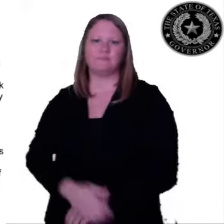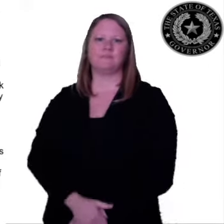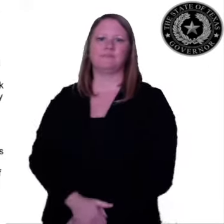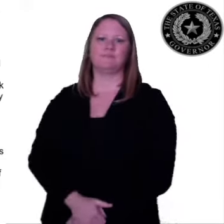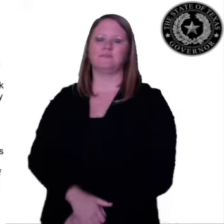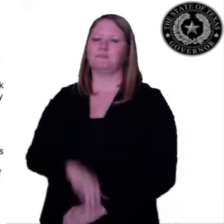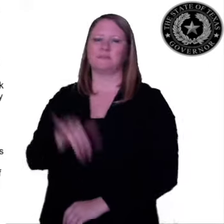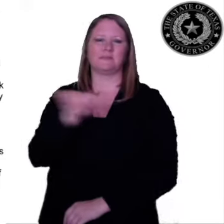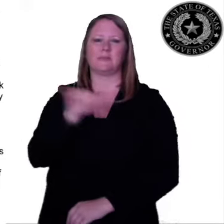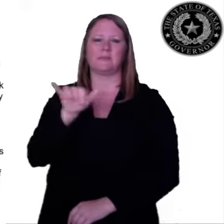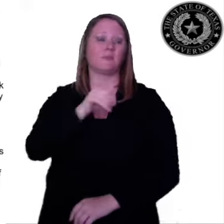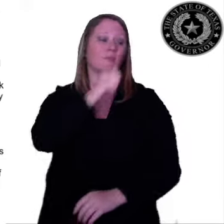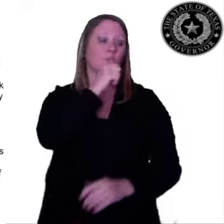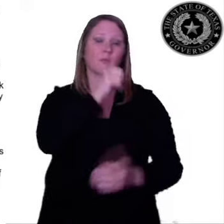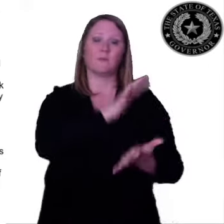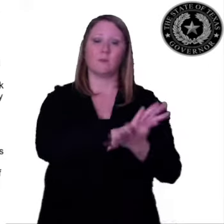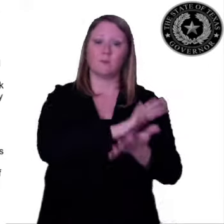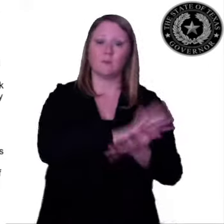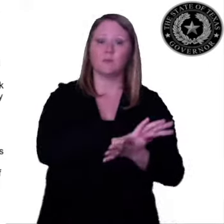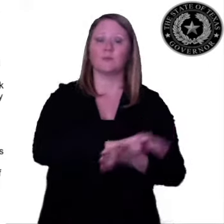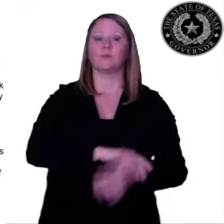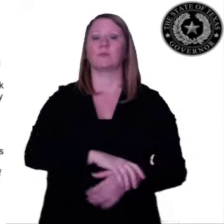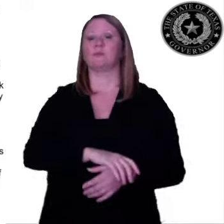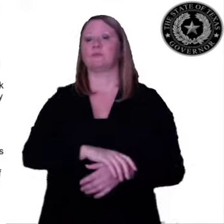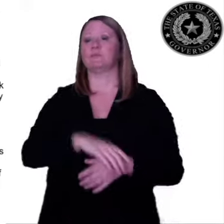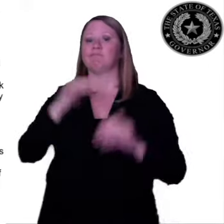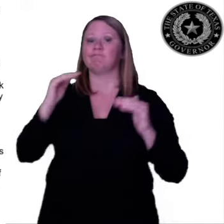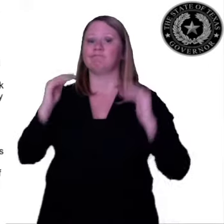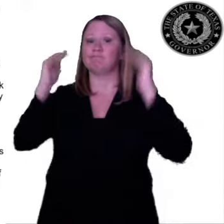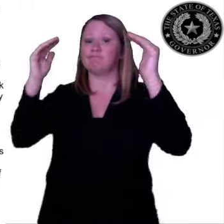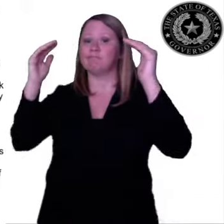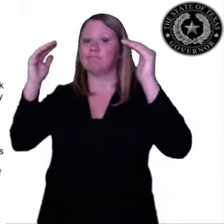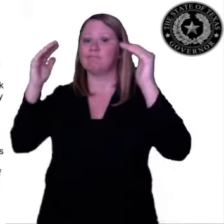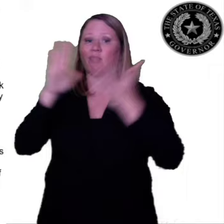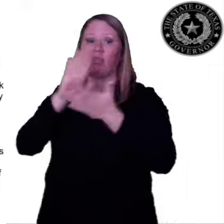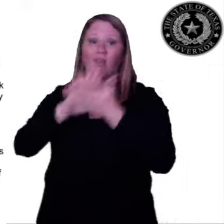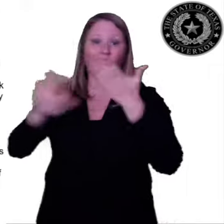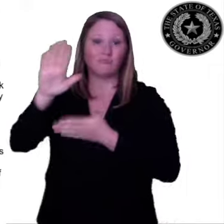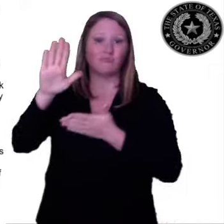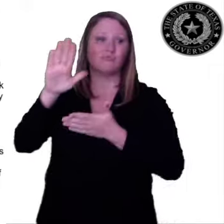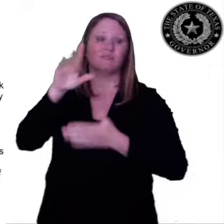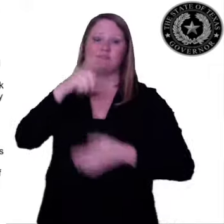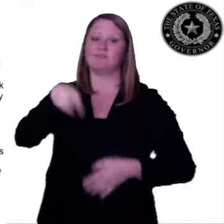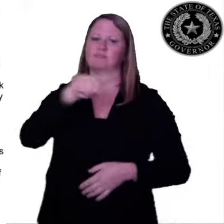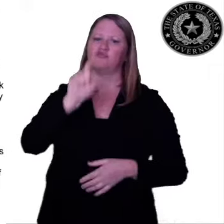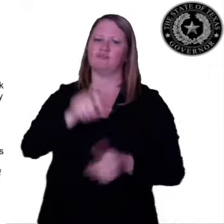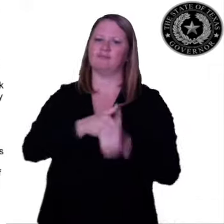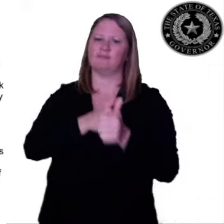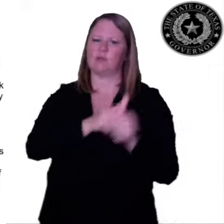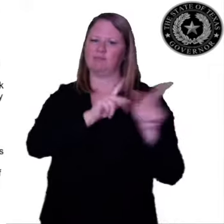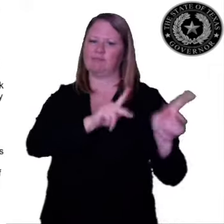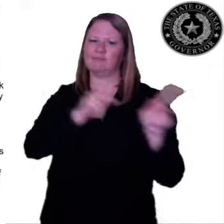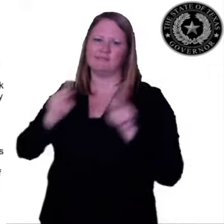and perform administrative duties when it is not possible to do so remotely from home.